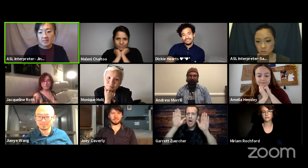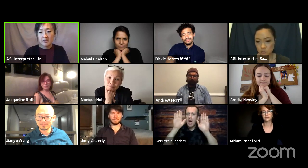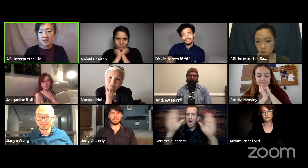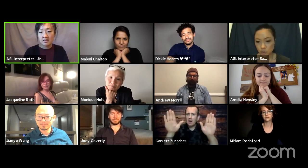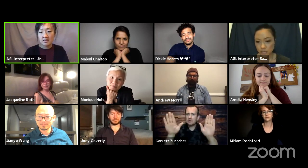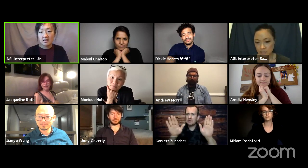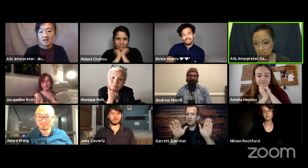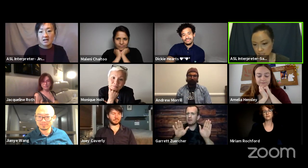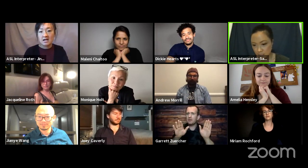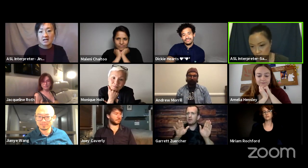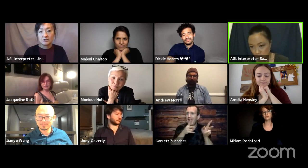Joanne Dean.